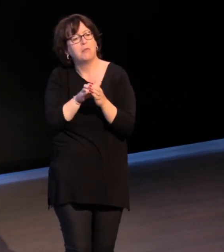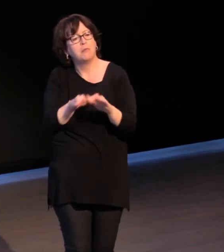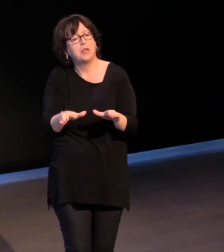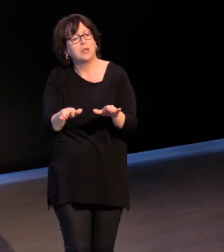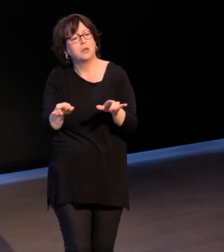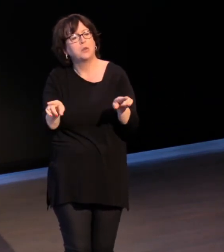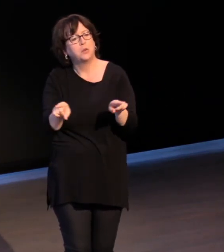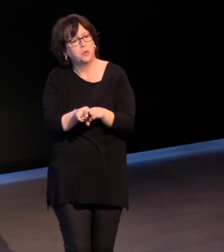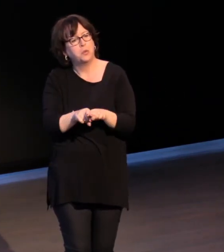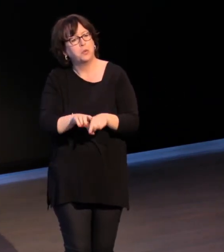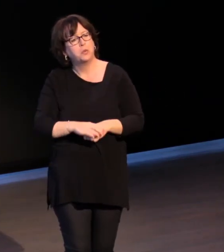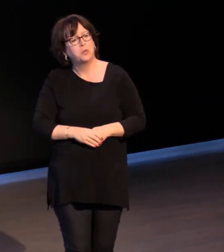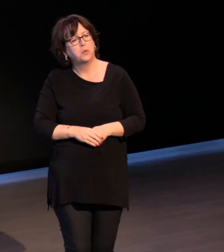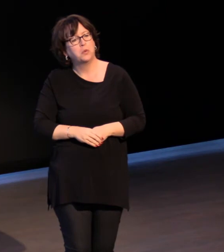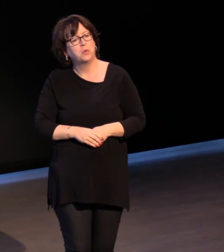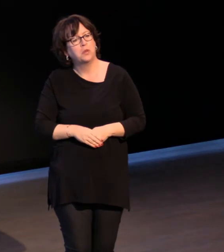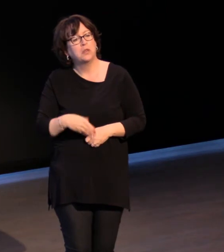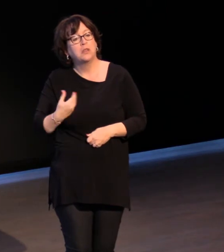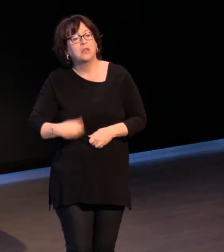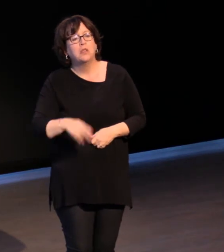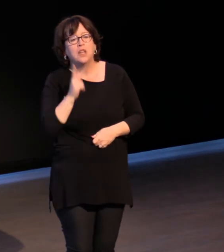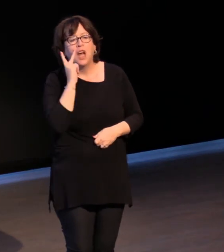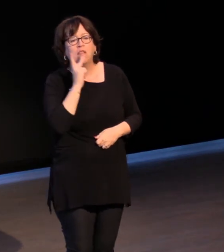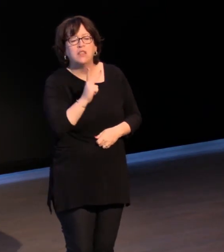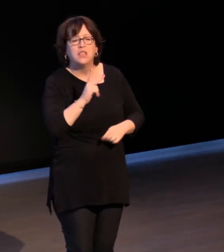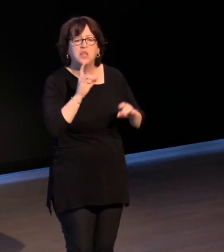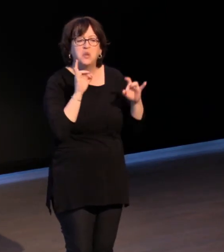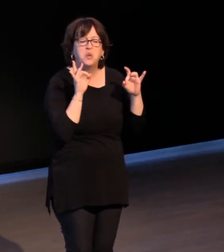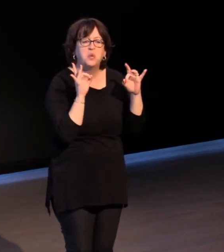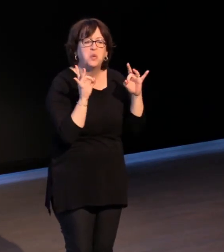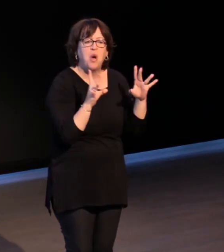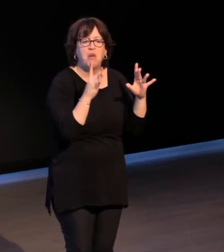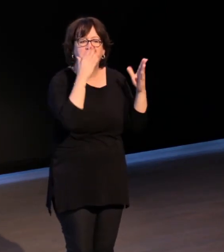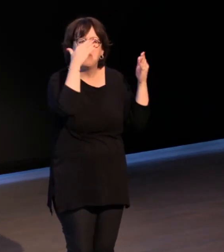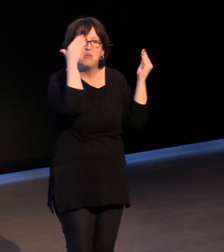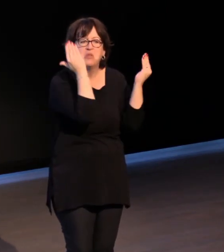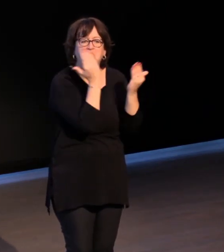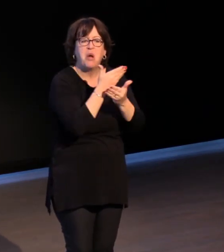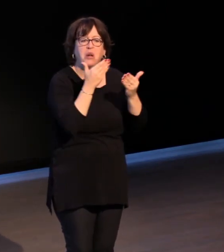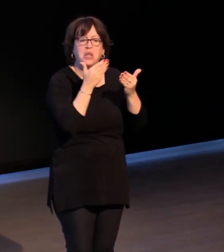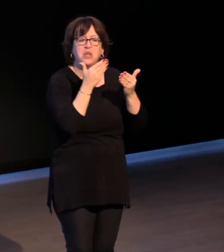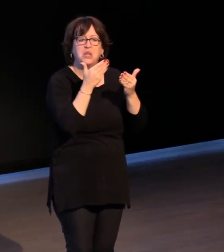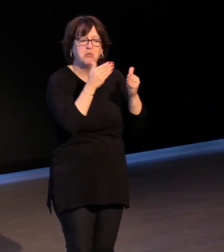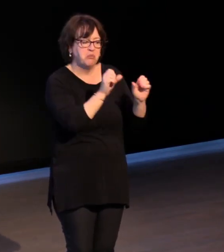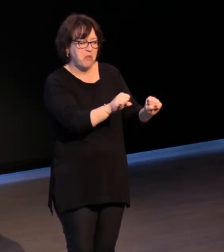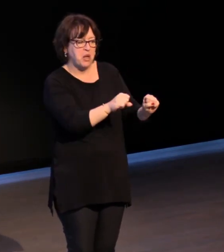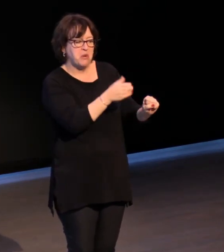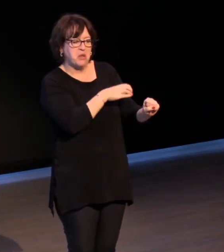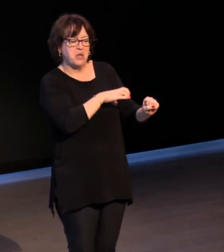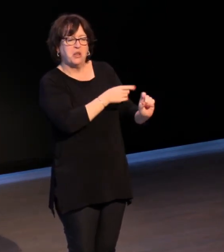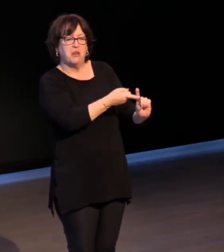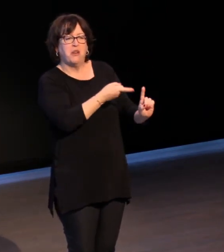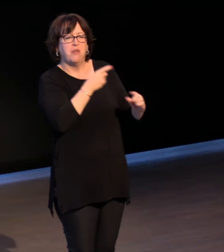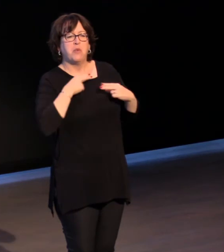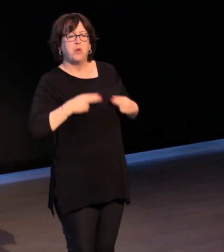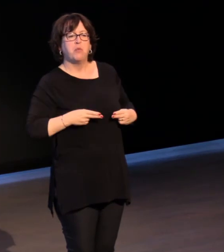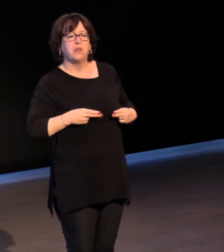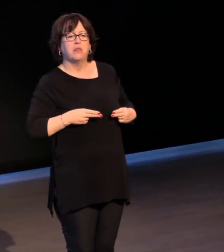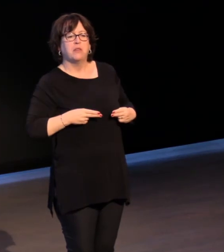I have seen the darkest of humanity, but I also have seen the best side of it.